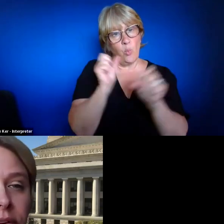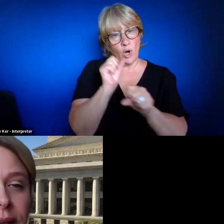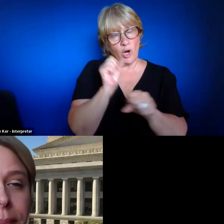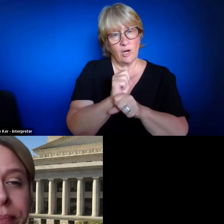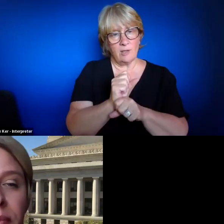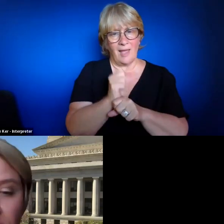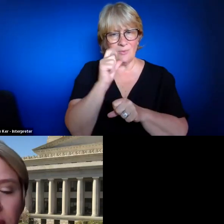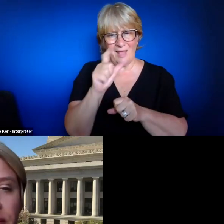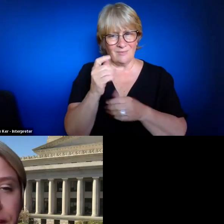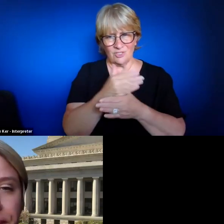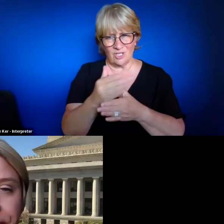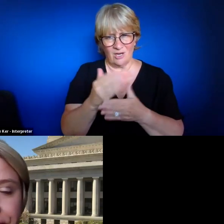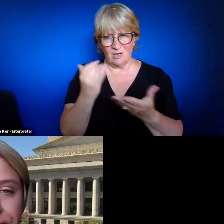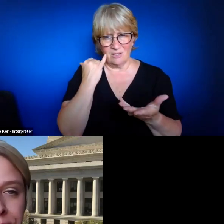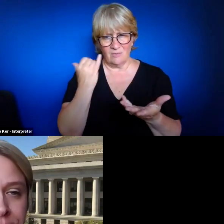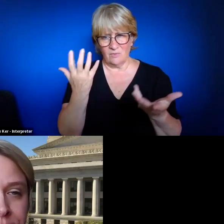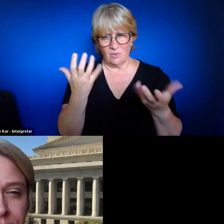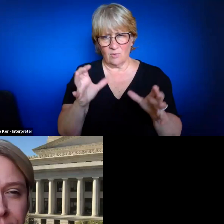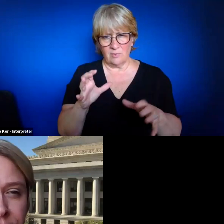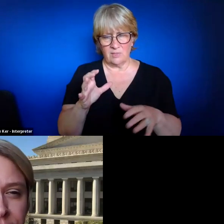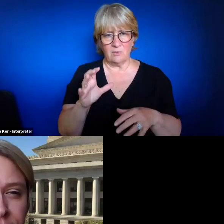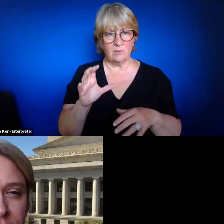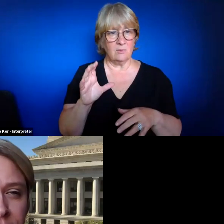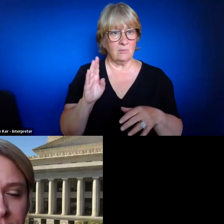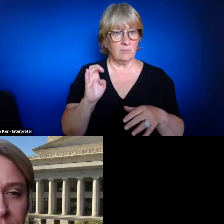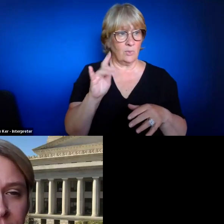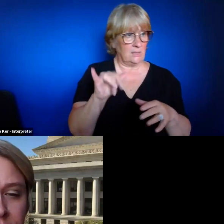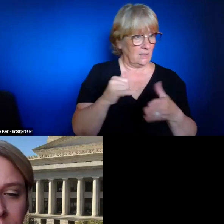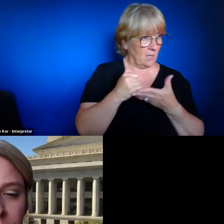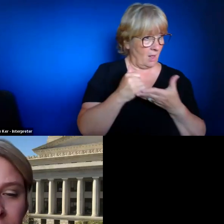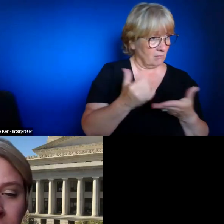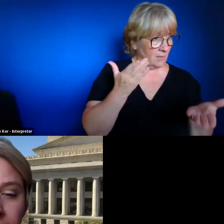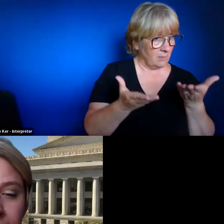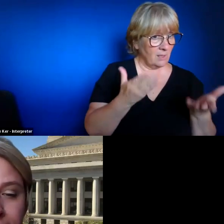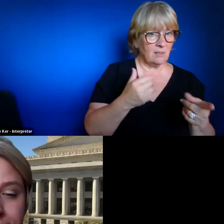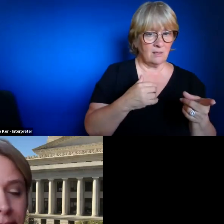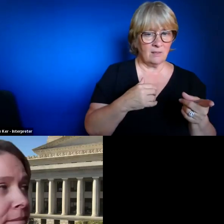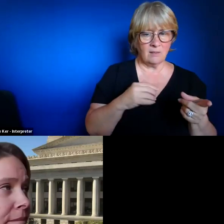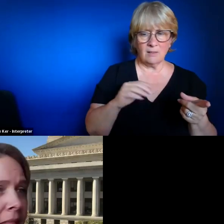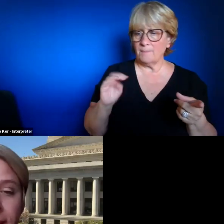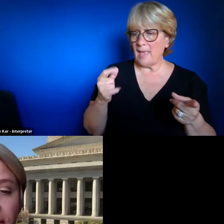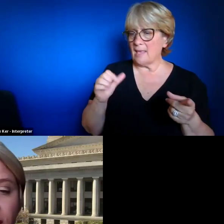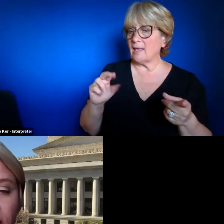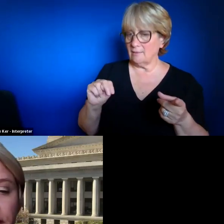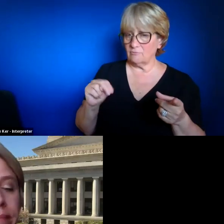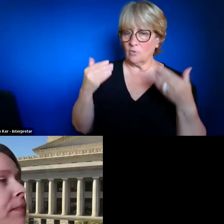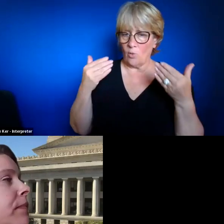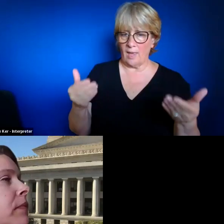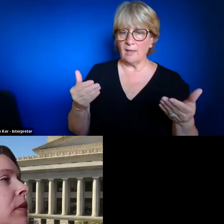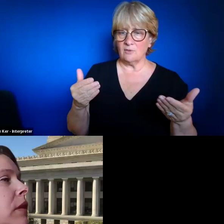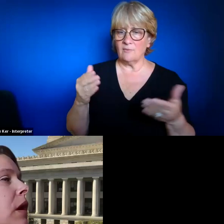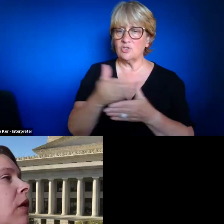don't. I think Brittany or Chloe can probably help make that happen. Megan, I made you co-host, so you should have